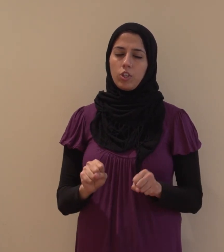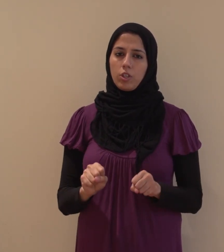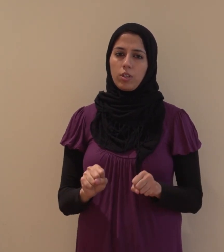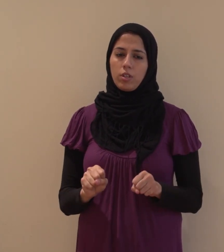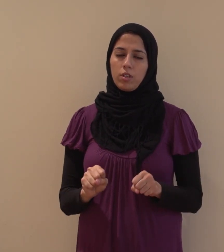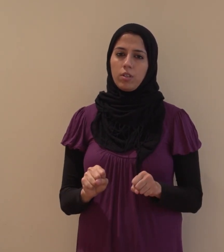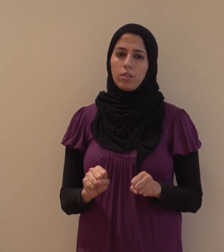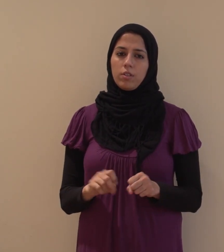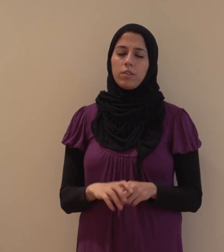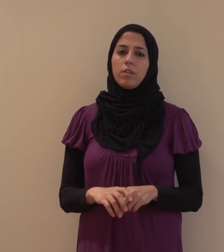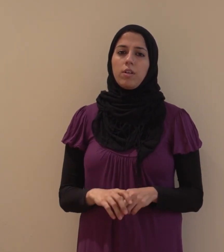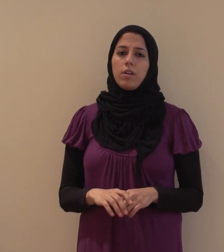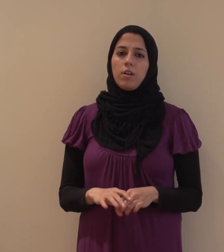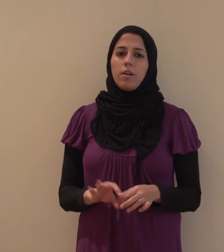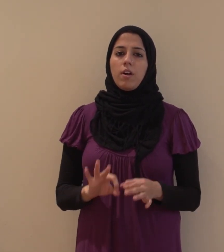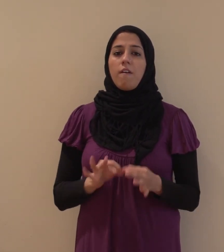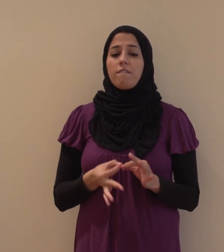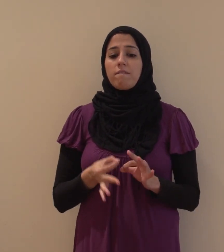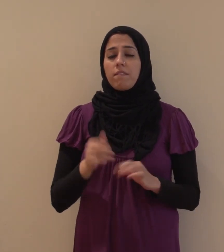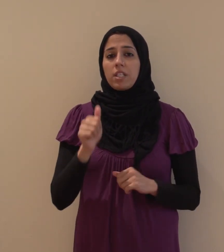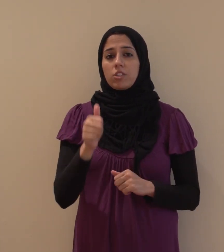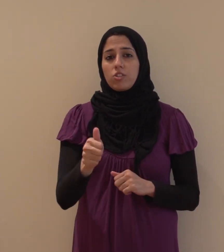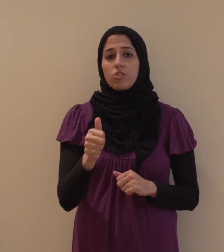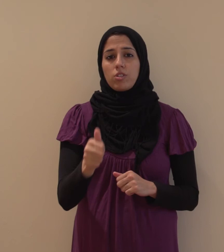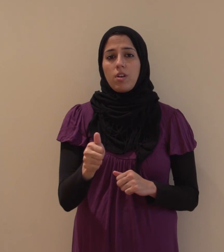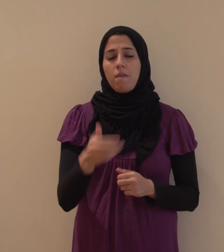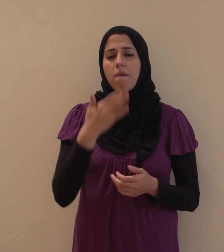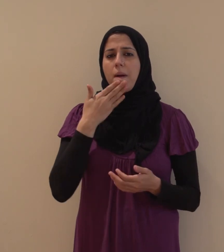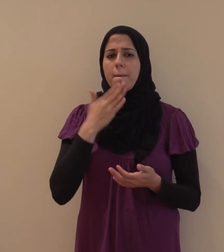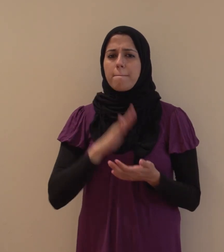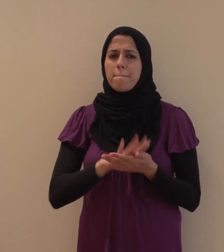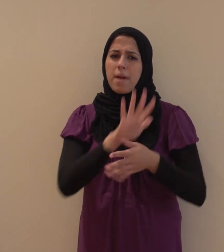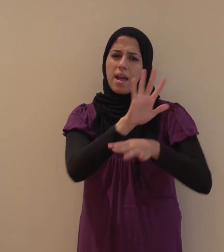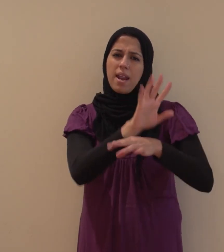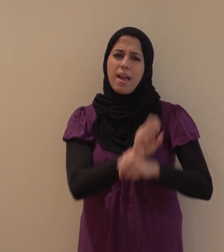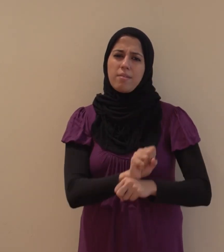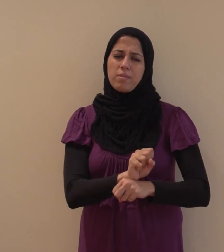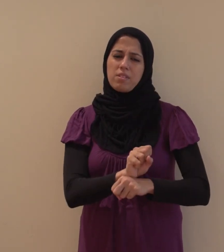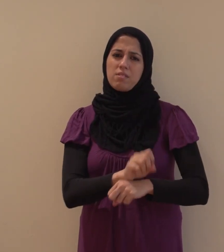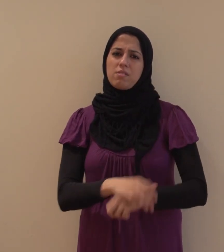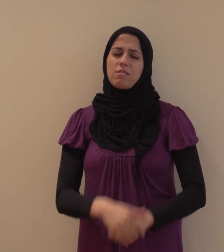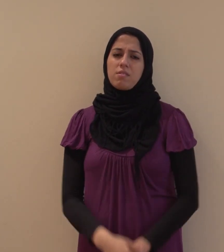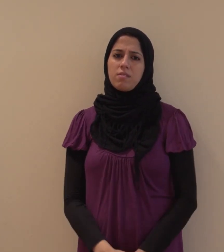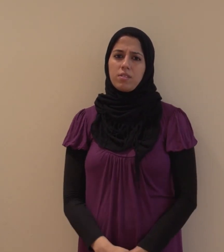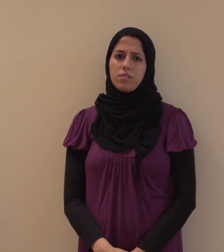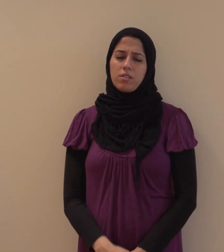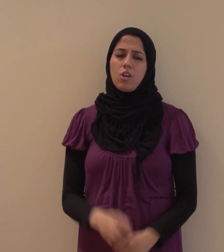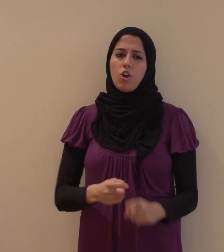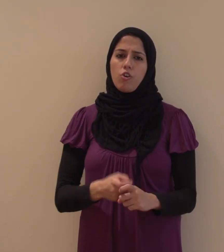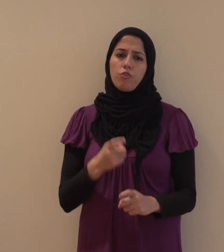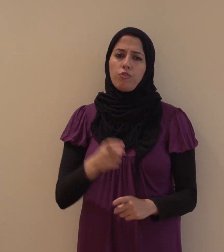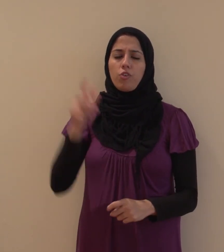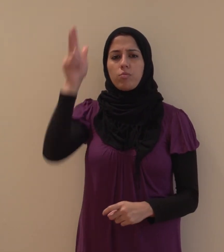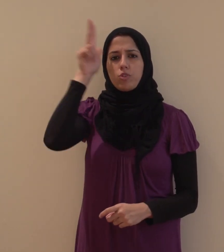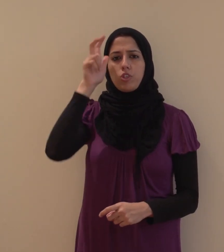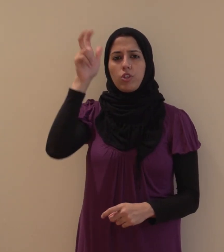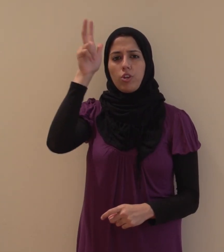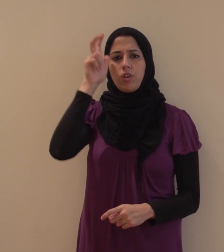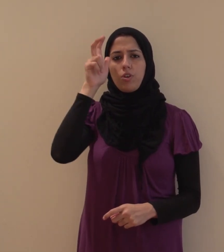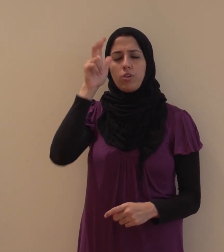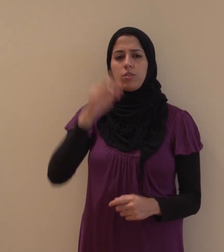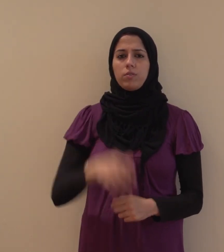work on yourself. All those things, bad things which we, you know, take from the shaitan.